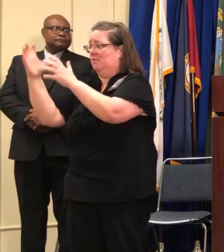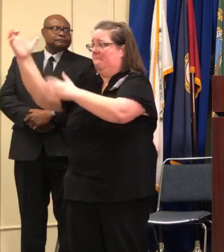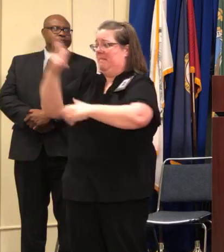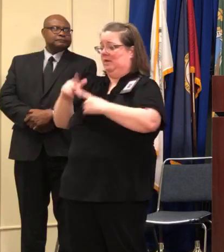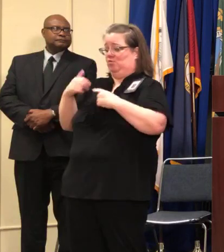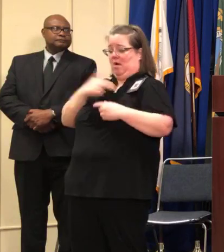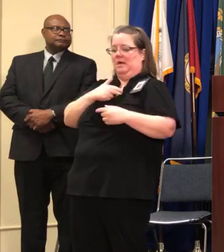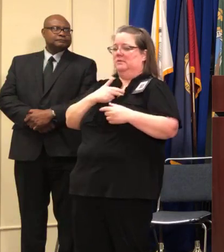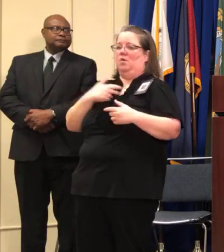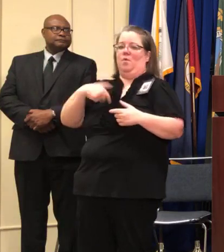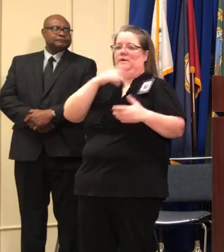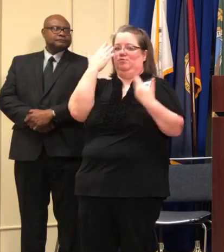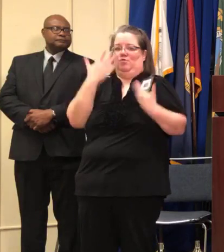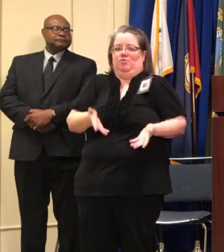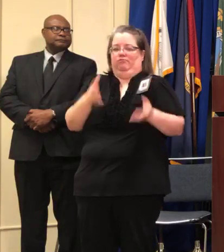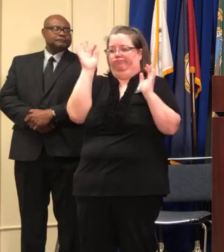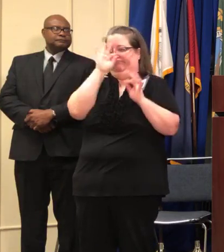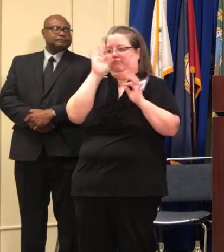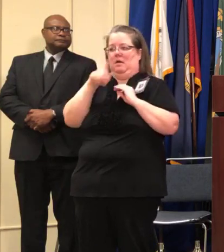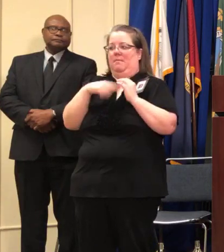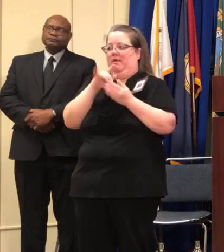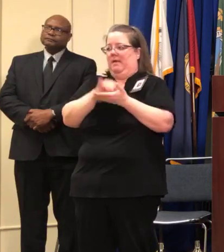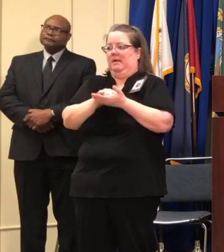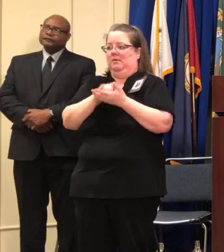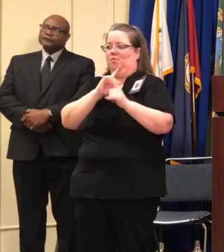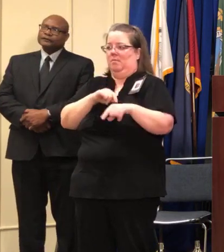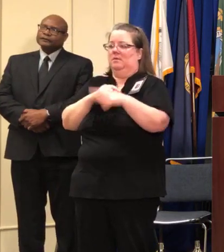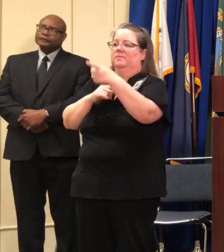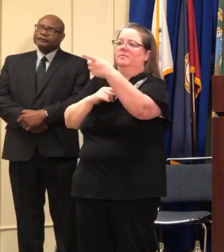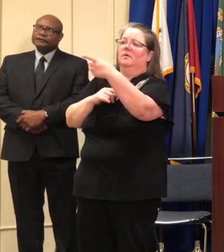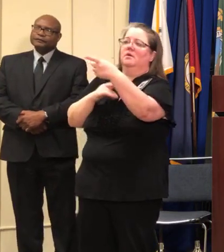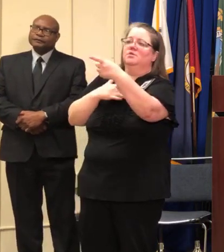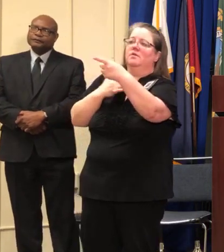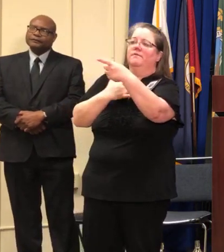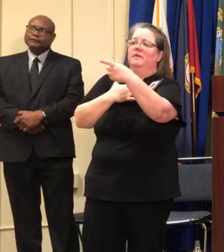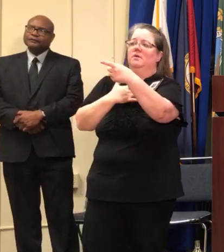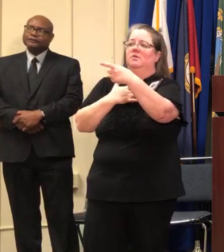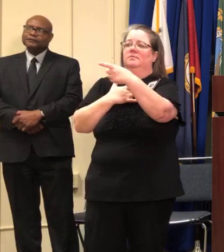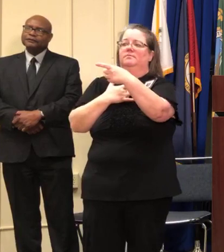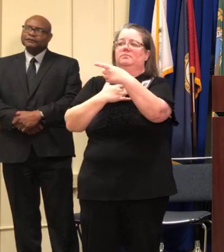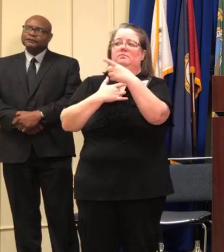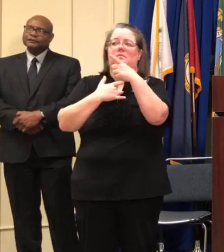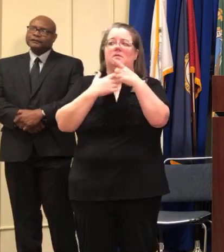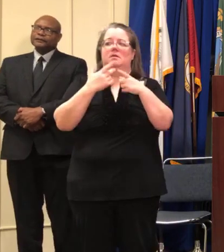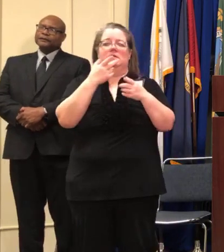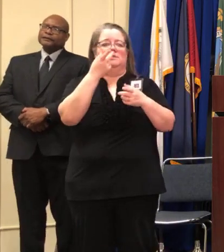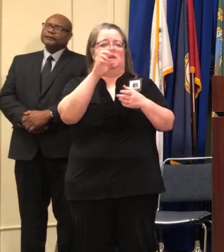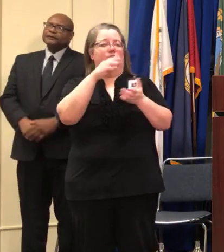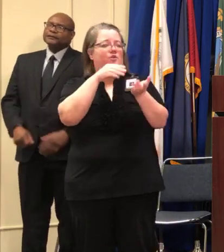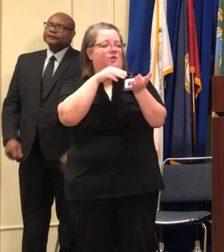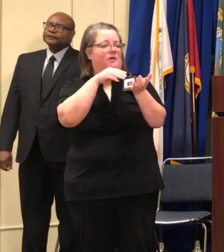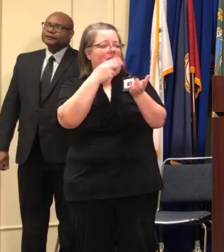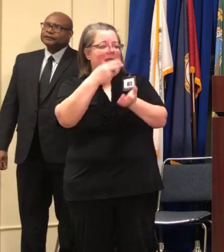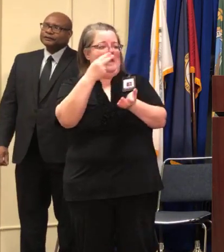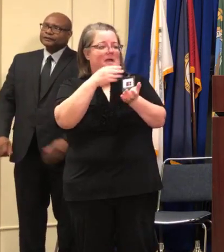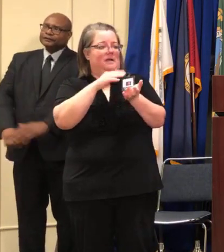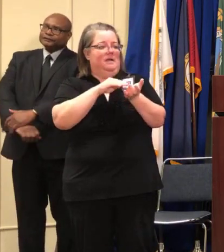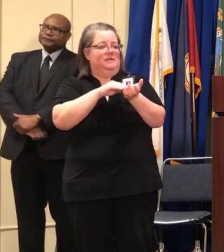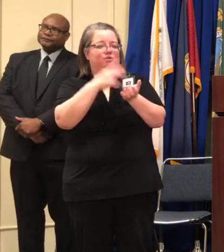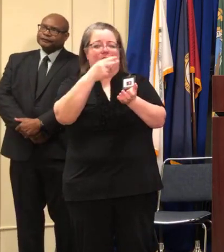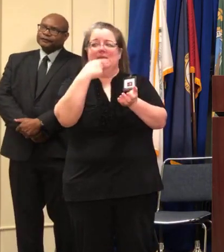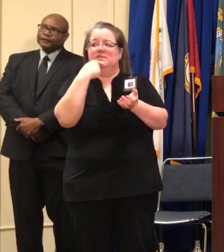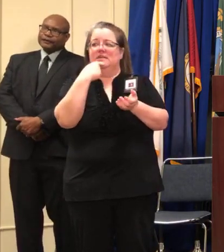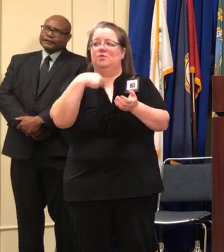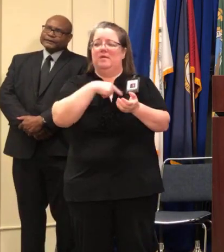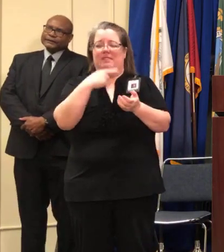us, we're not entirely sure what it says. Do we have any sense of, Dr. Haushalter mentioned this the other day, I think maybe when